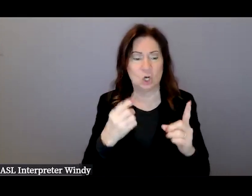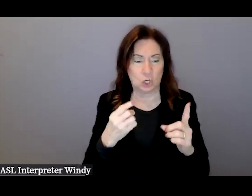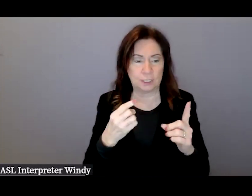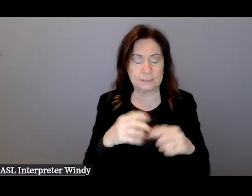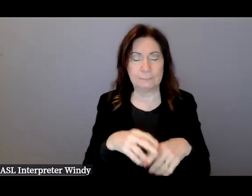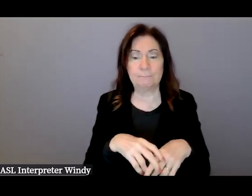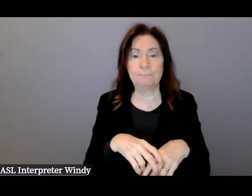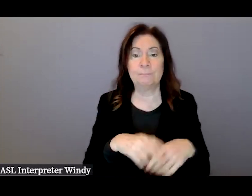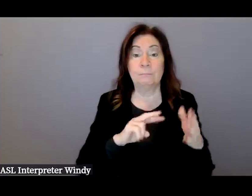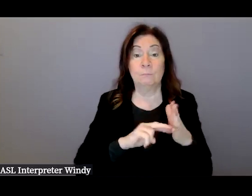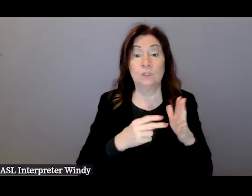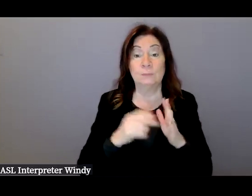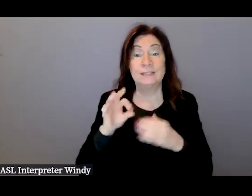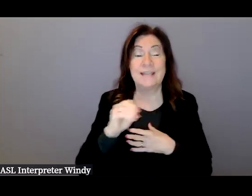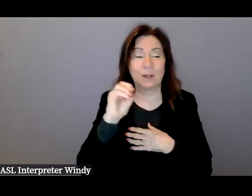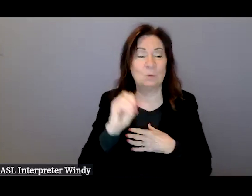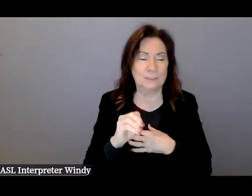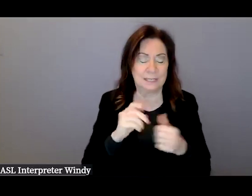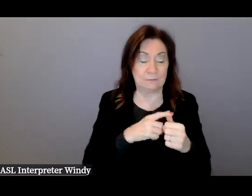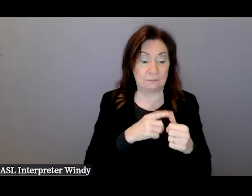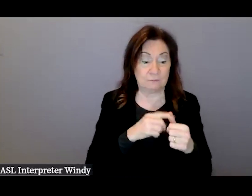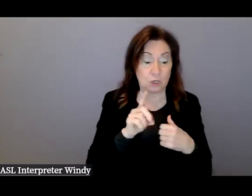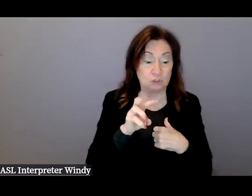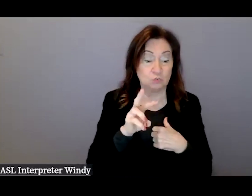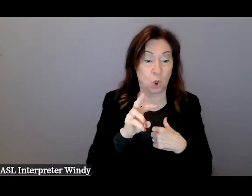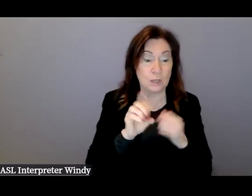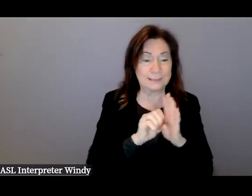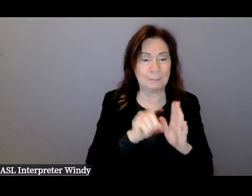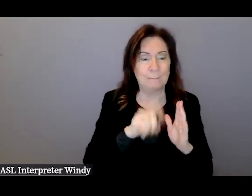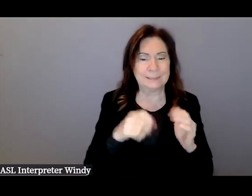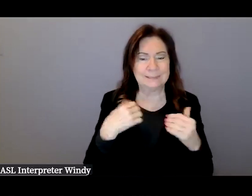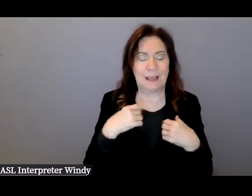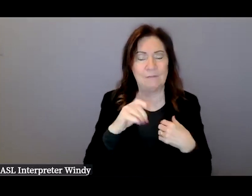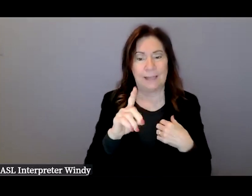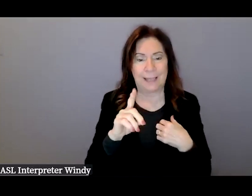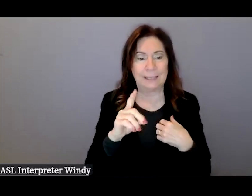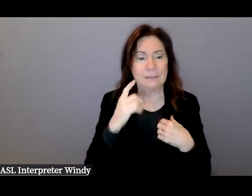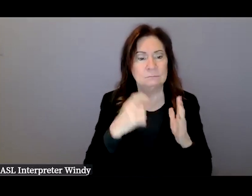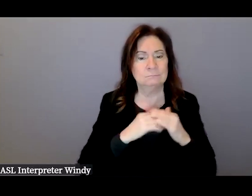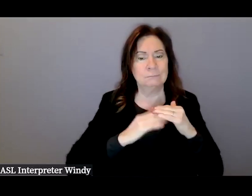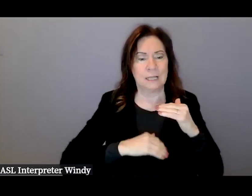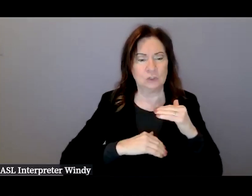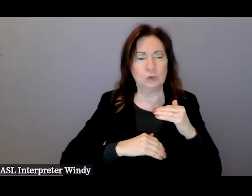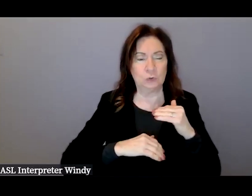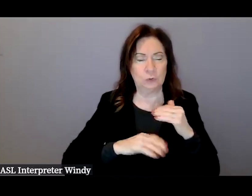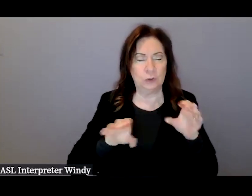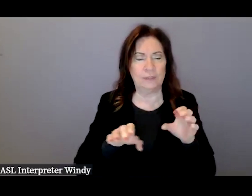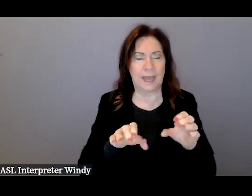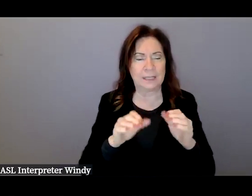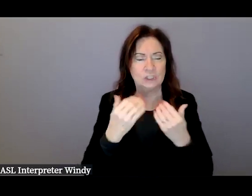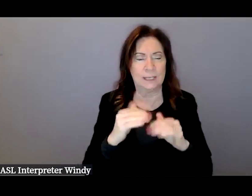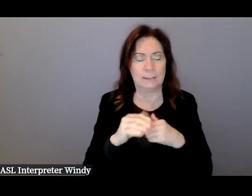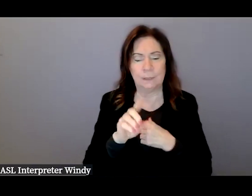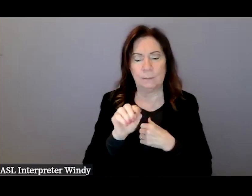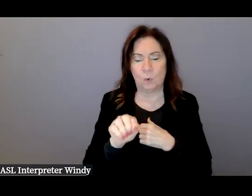least 90% of the first straw samples must have detectable levels of lead under the action limit of